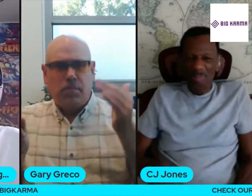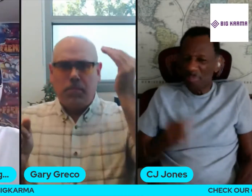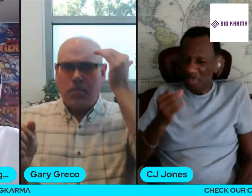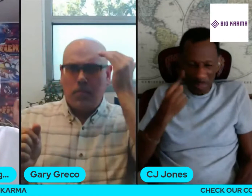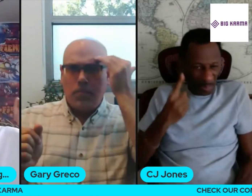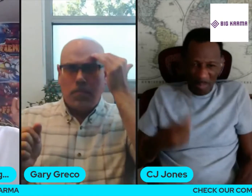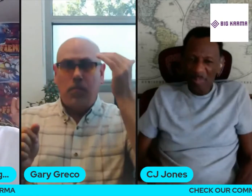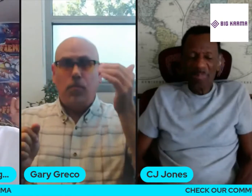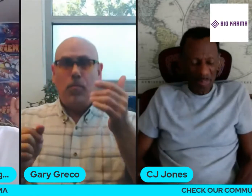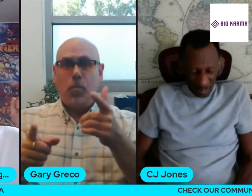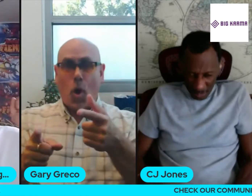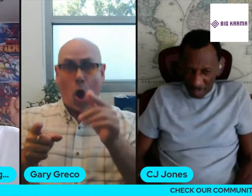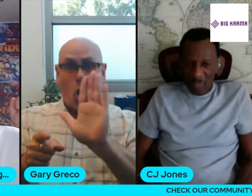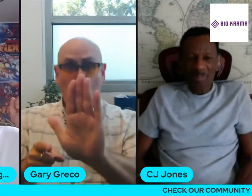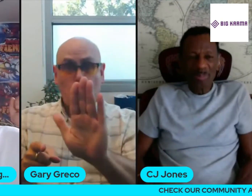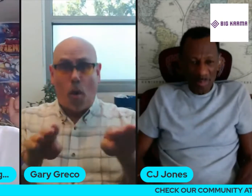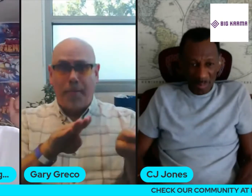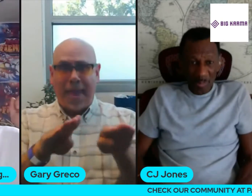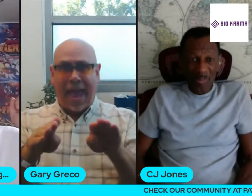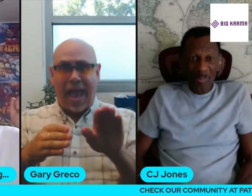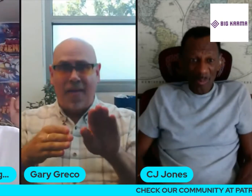actions.